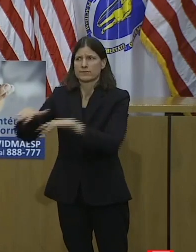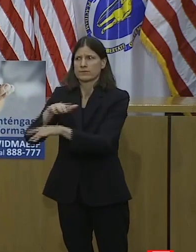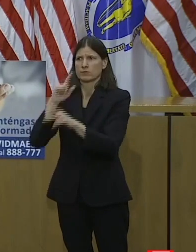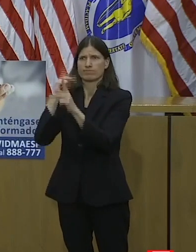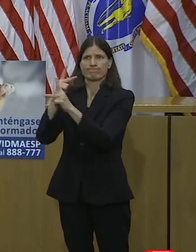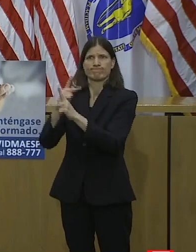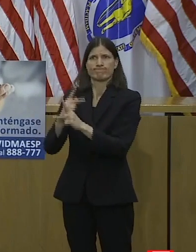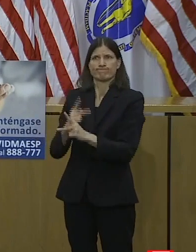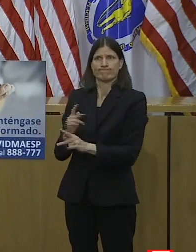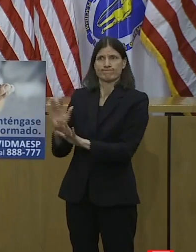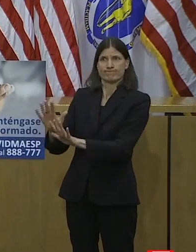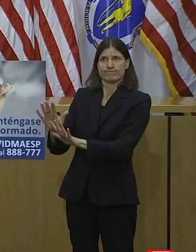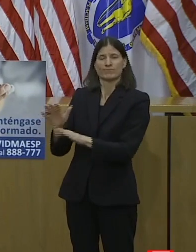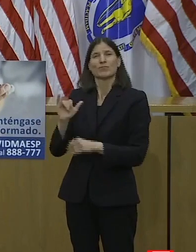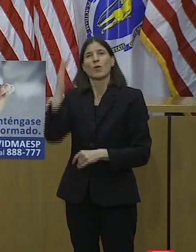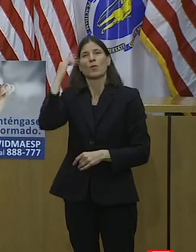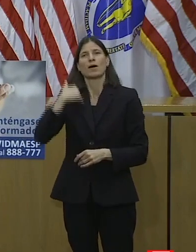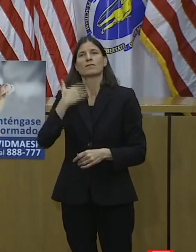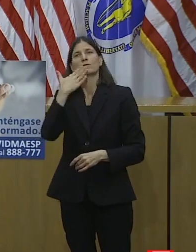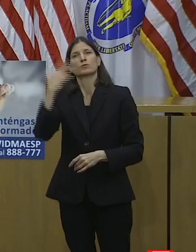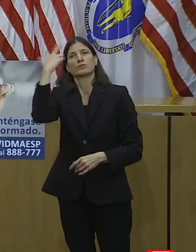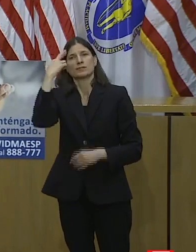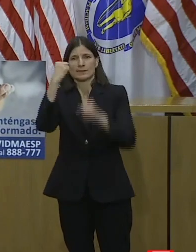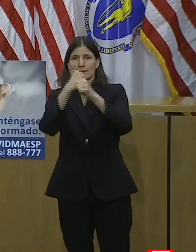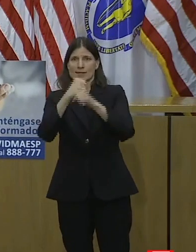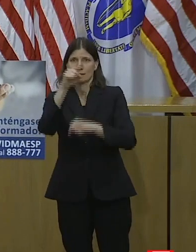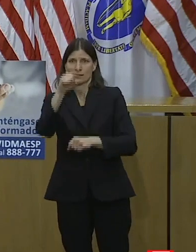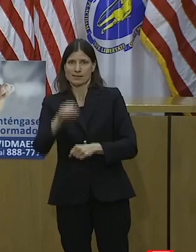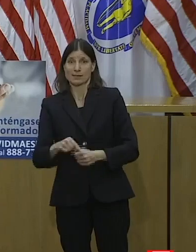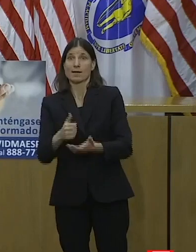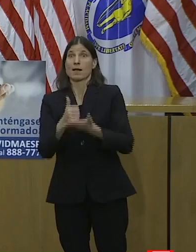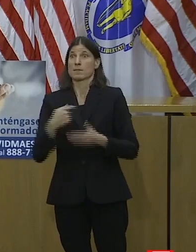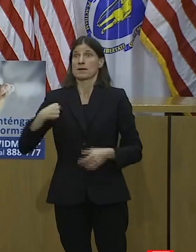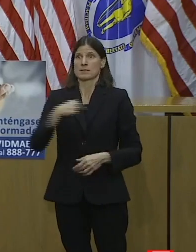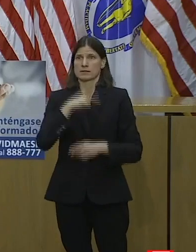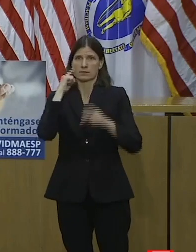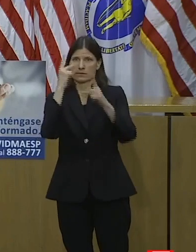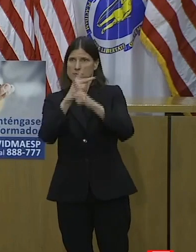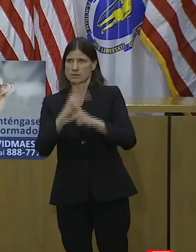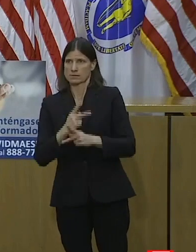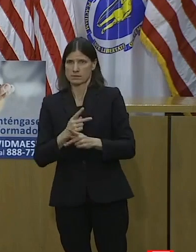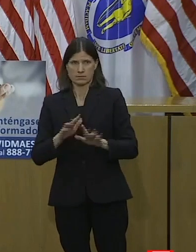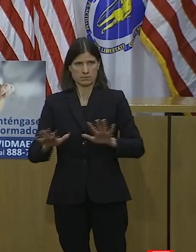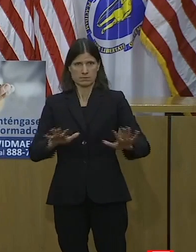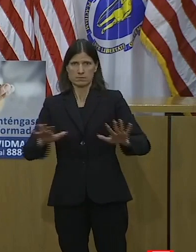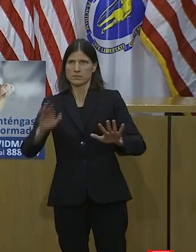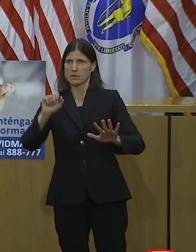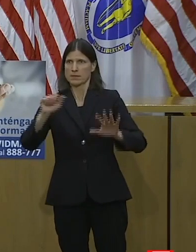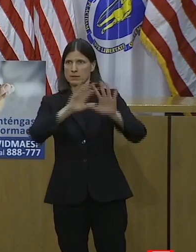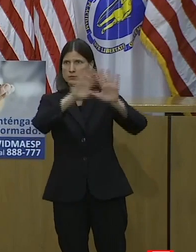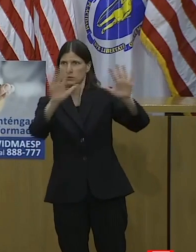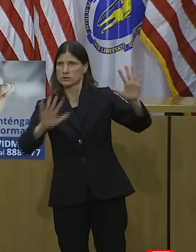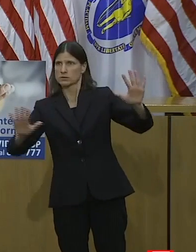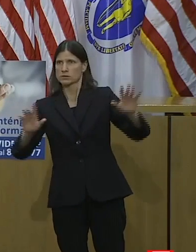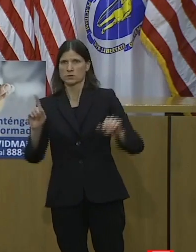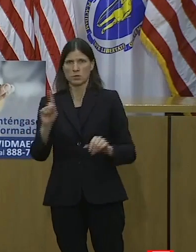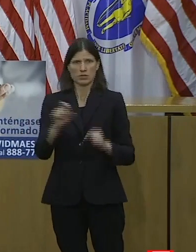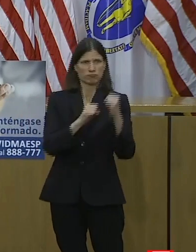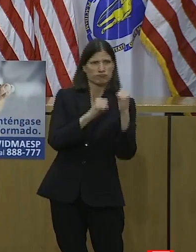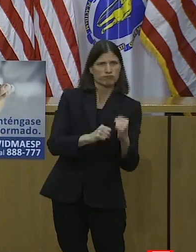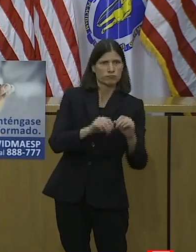ensure there's social distancing and the like. But from a public health perspective, it's really, are we seeing increases all of a sudden in a particular part of the state is one of